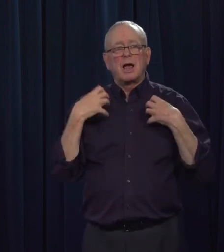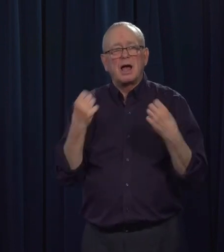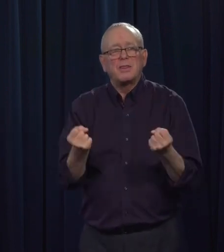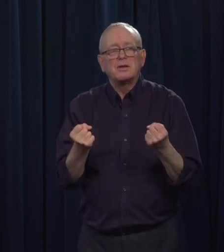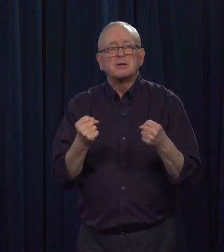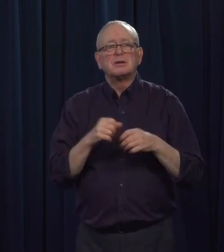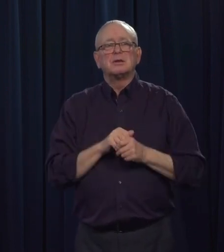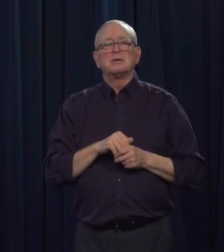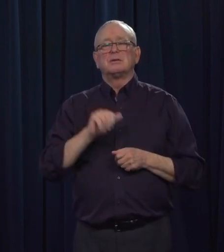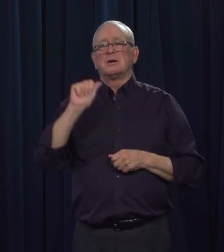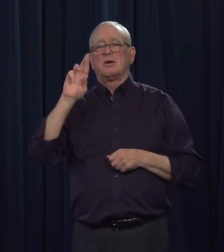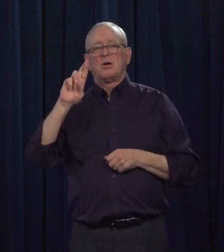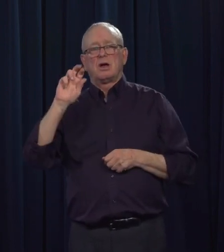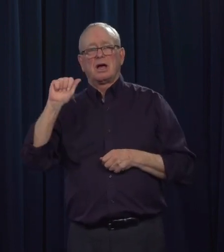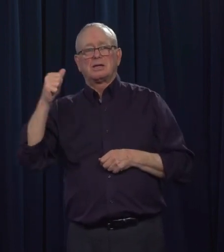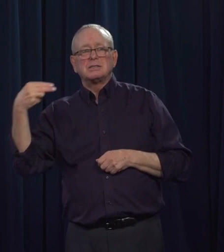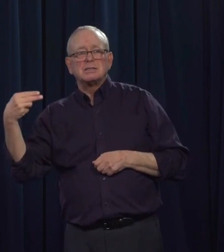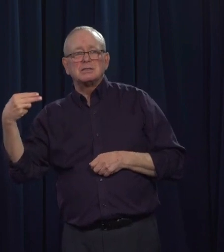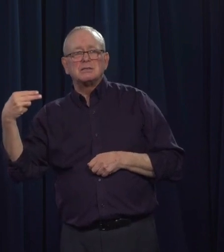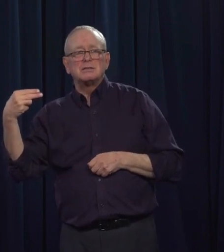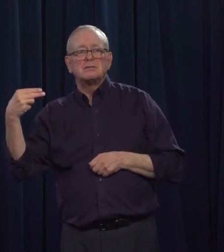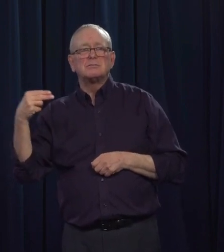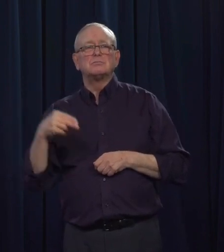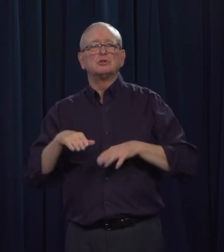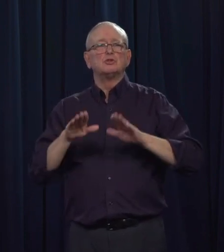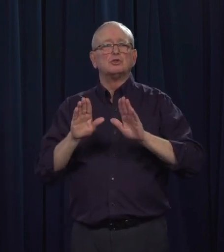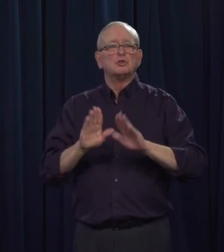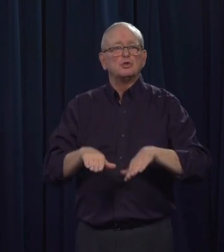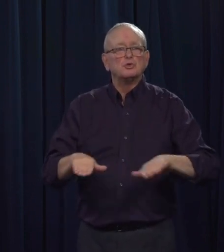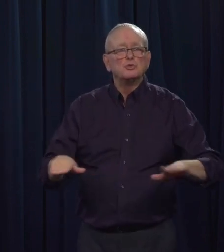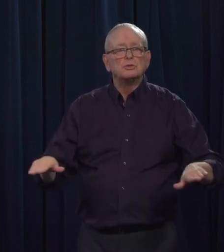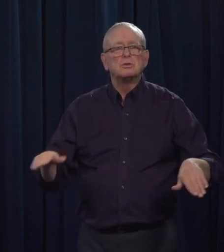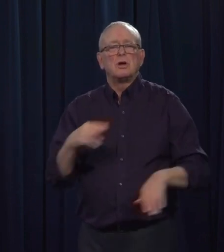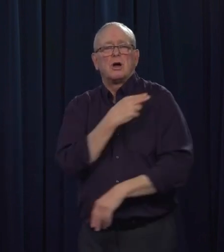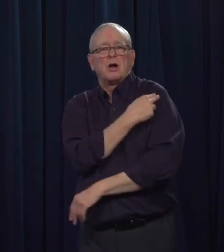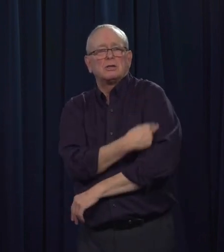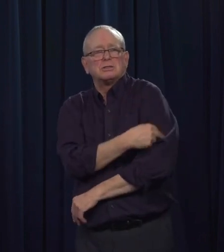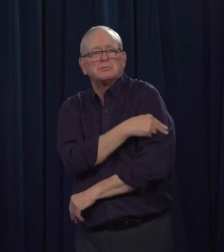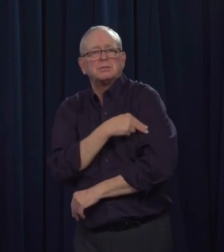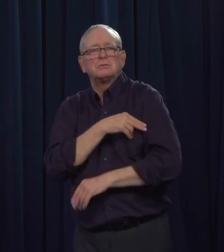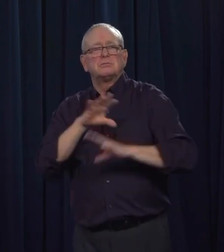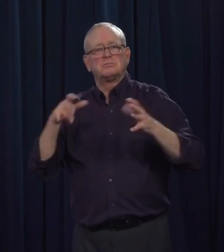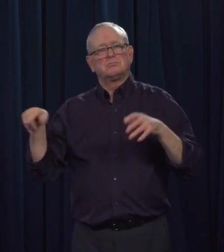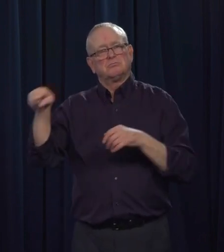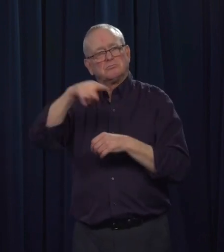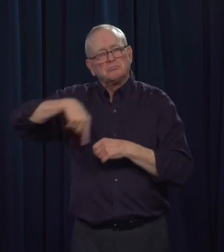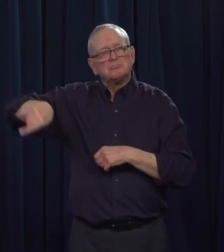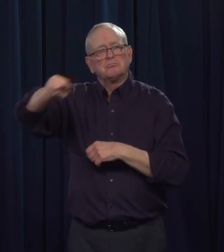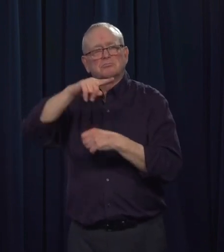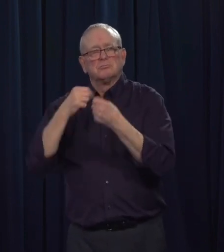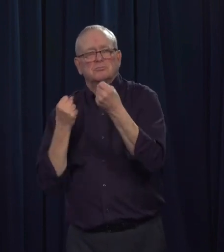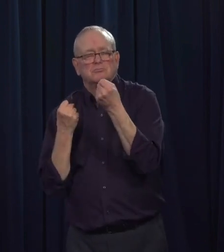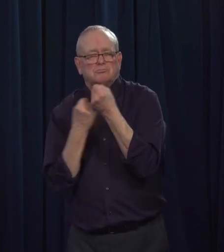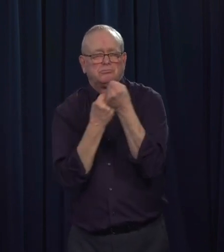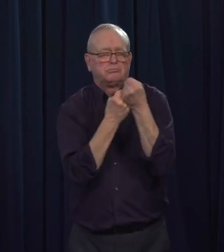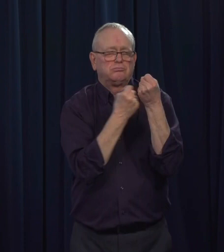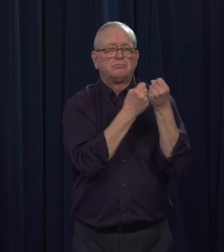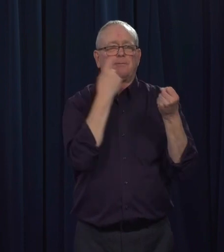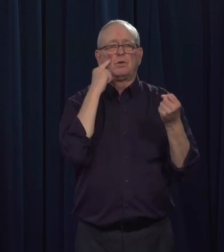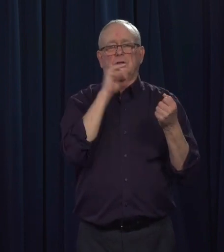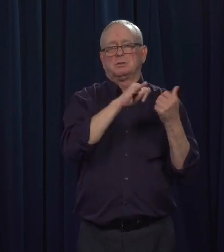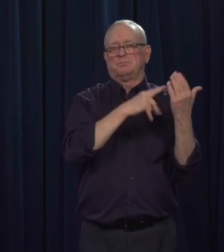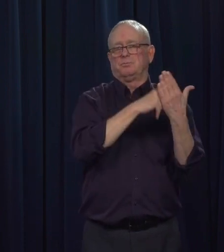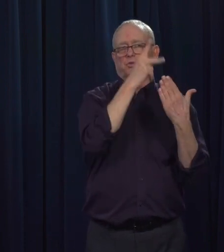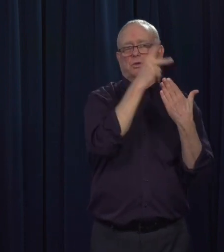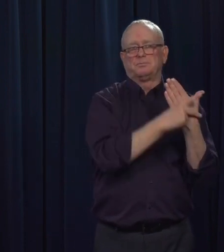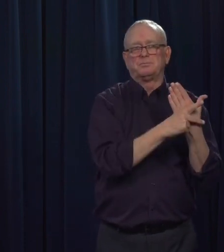All Albertans have been impacted by COVID-19, and this free program is an additional resource to help us find encouragement and